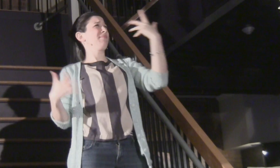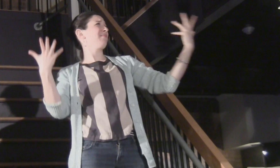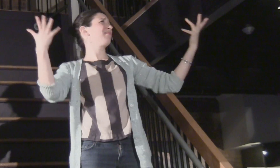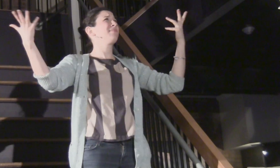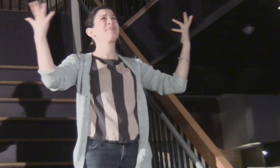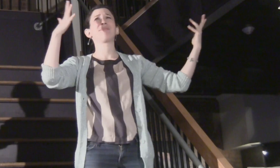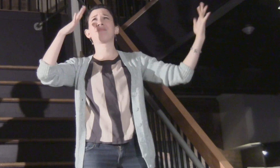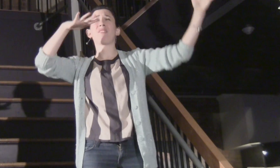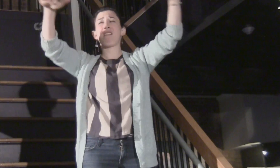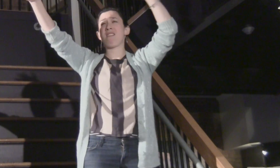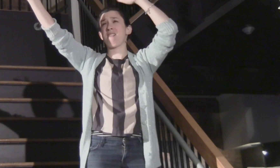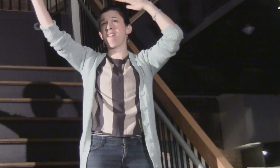Herschel!